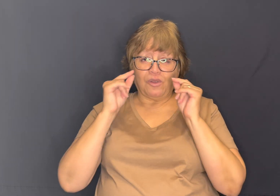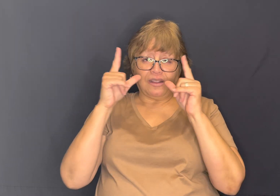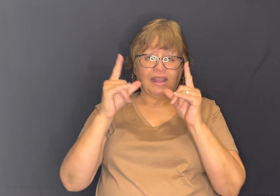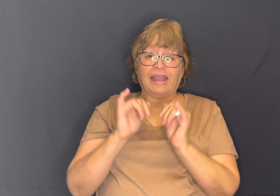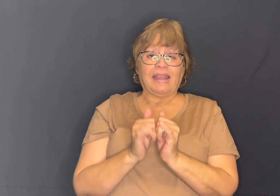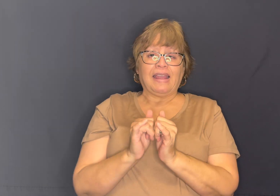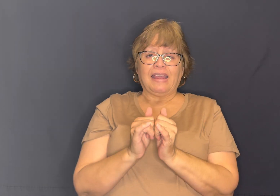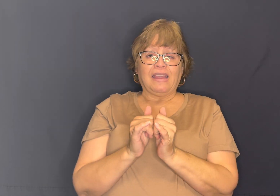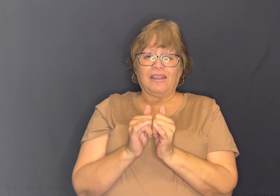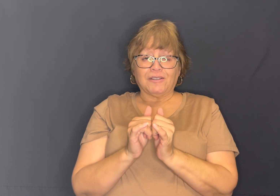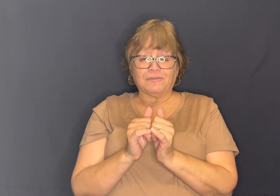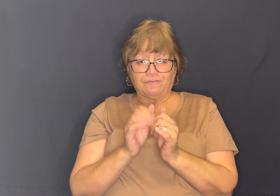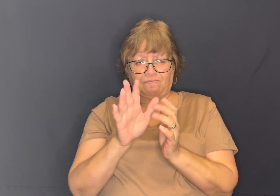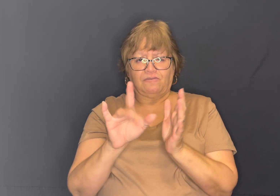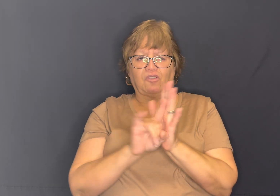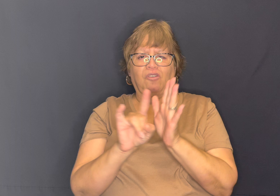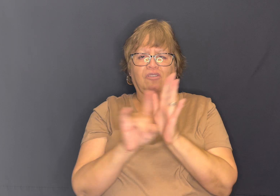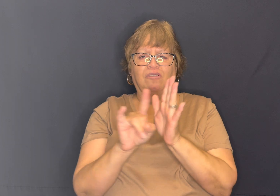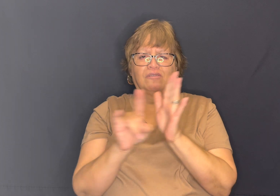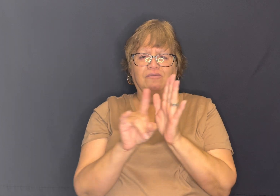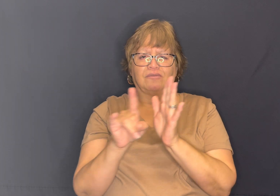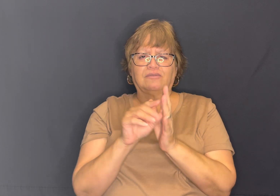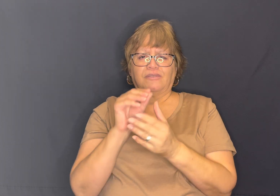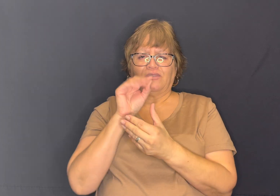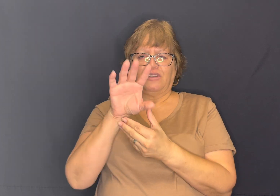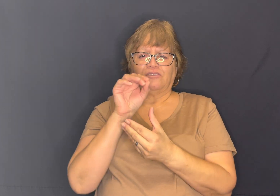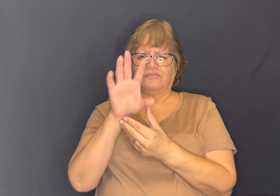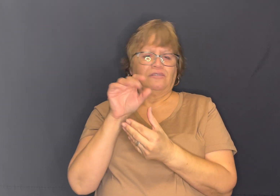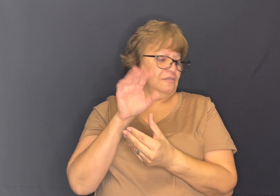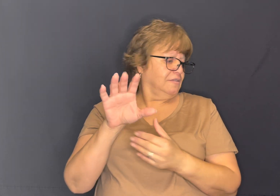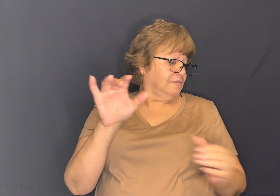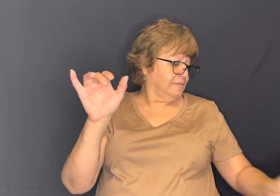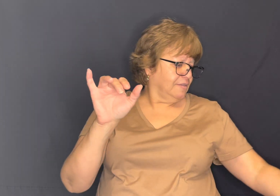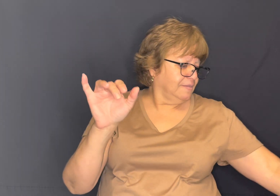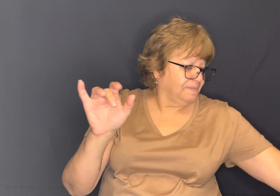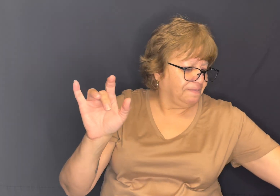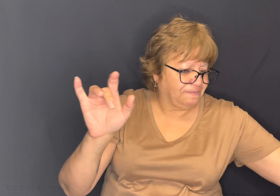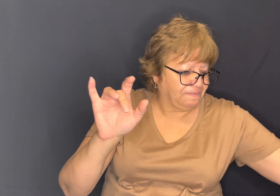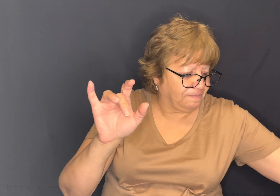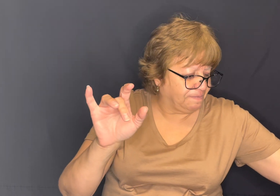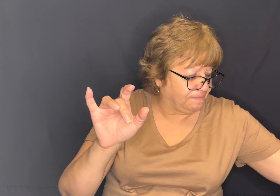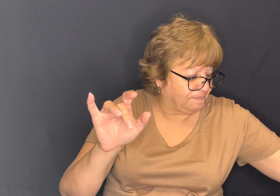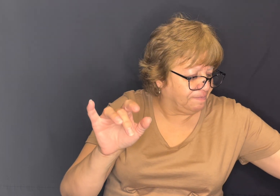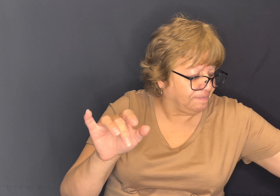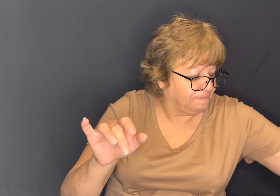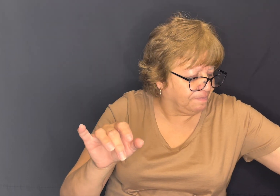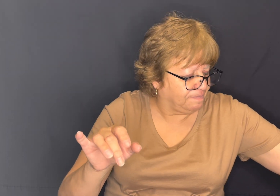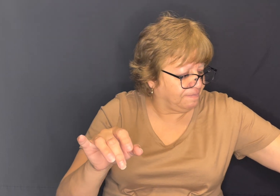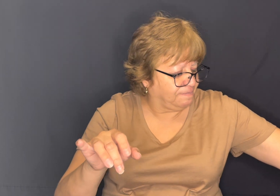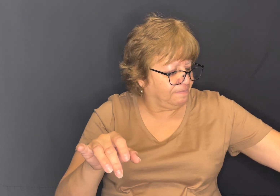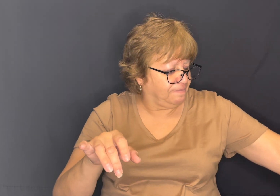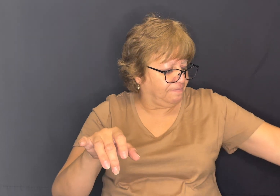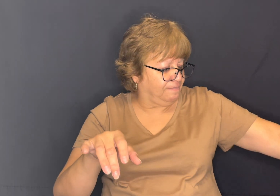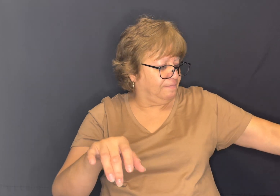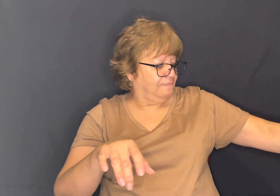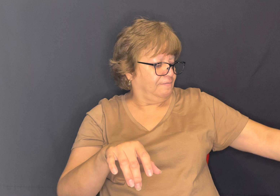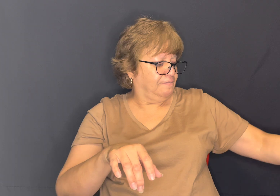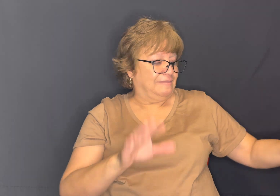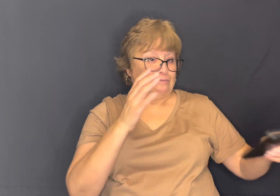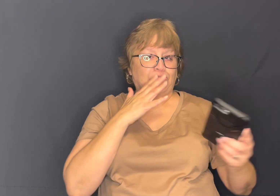Interesting fact, do you know how deaf people wake up? With their alarm. The light, hold on, let me get my phone. The light on the phone